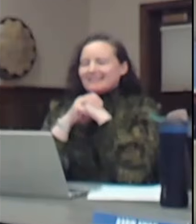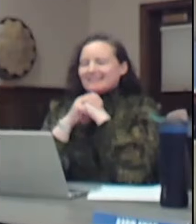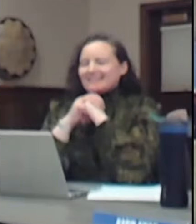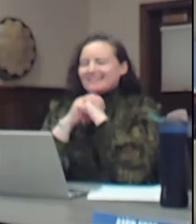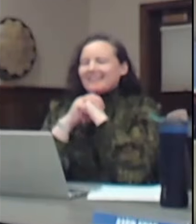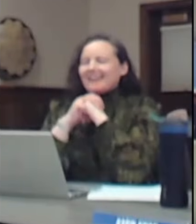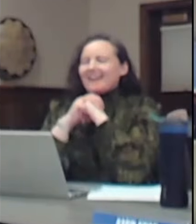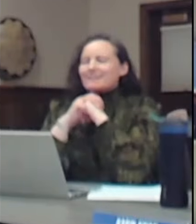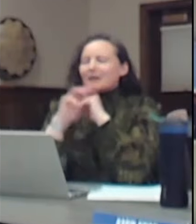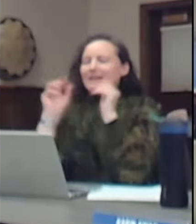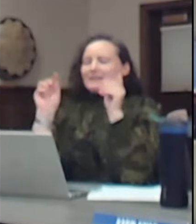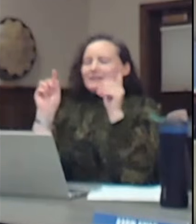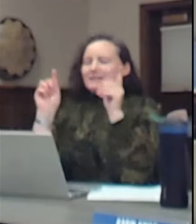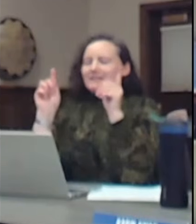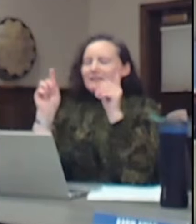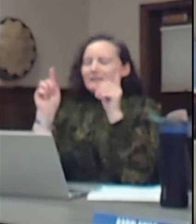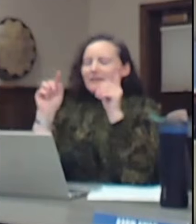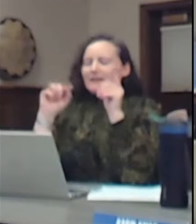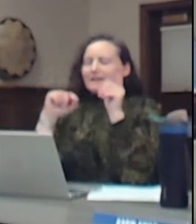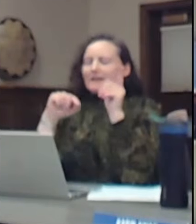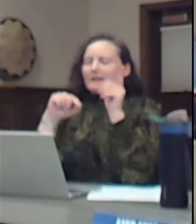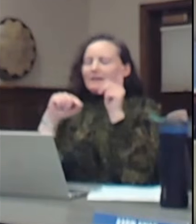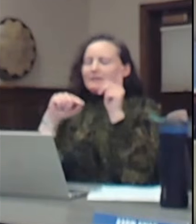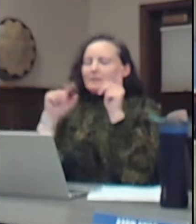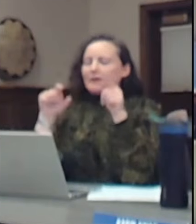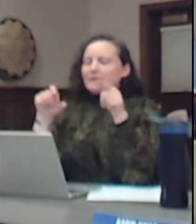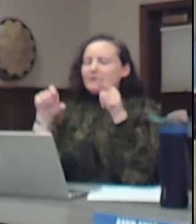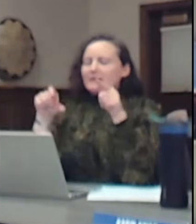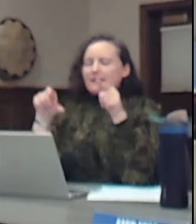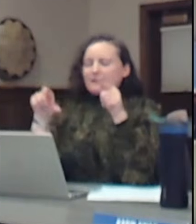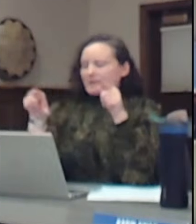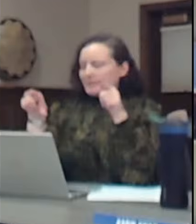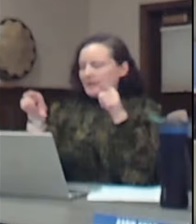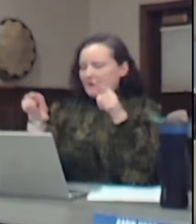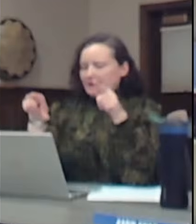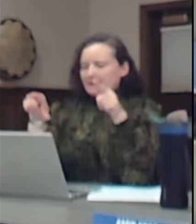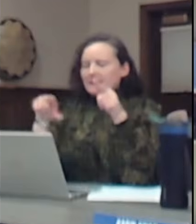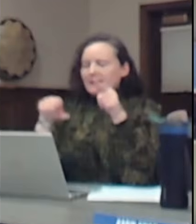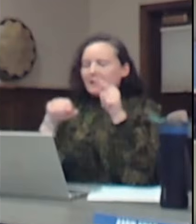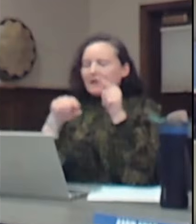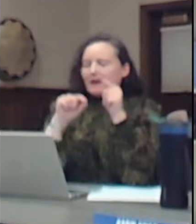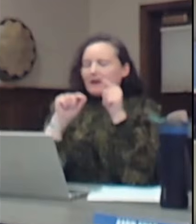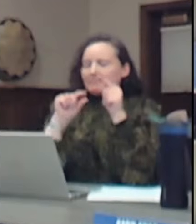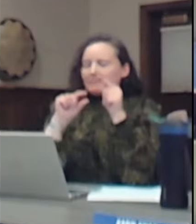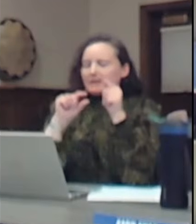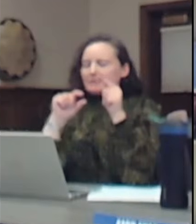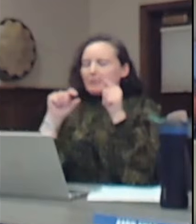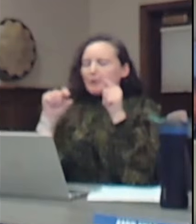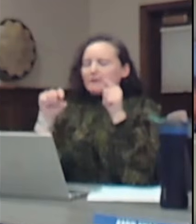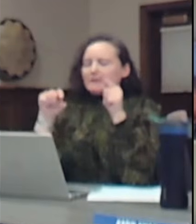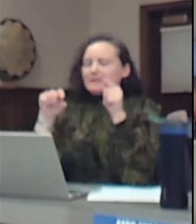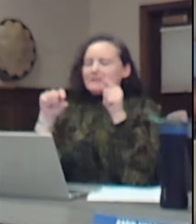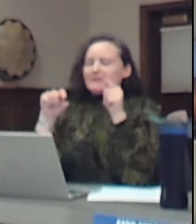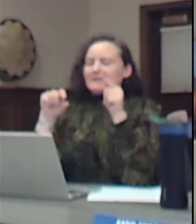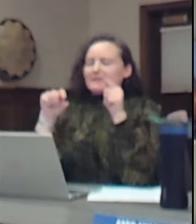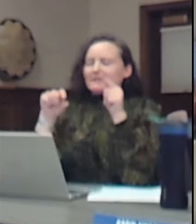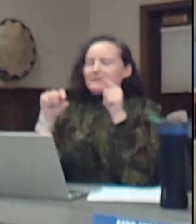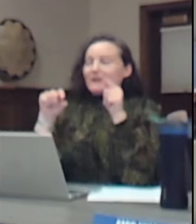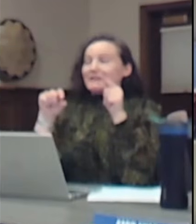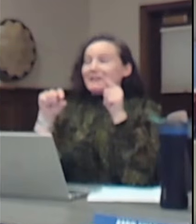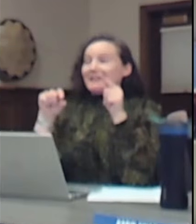meeting. Okay, so just to clarify, so bottom left side of the plan. Yeah. There's a